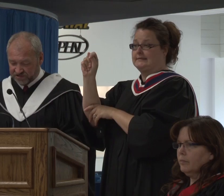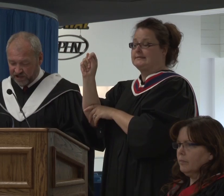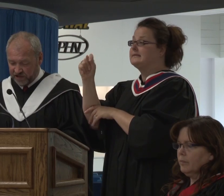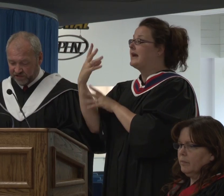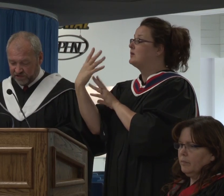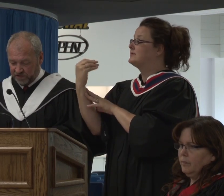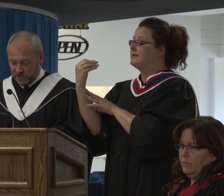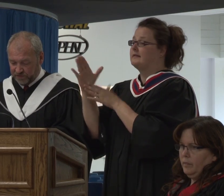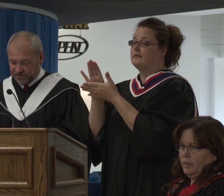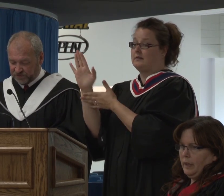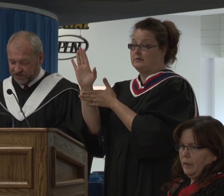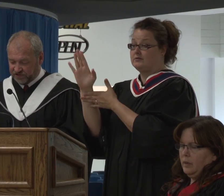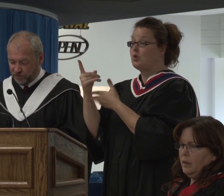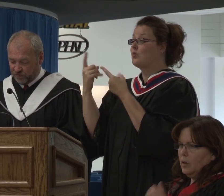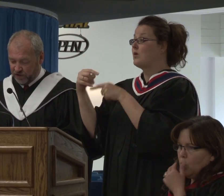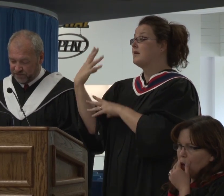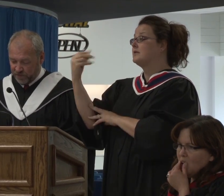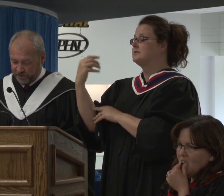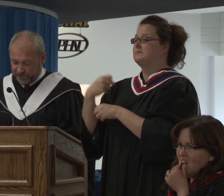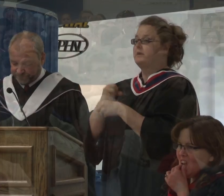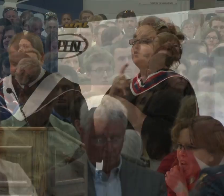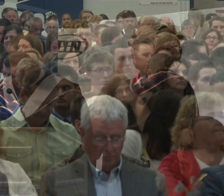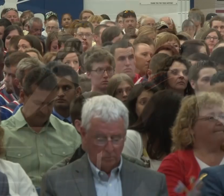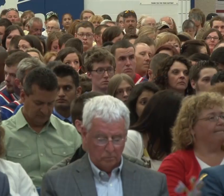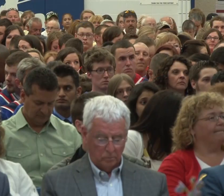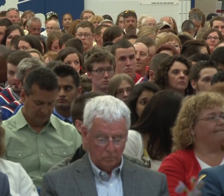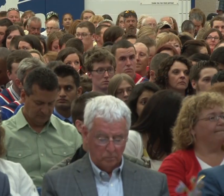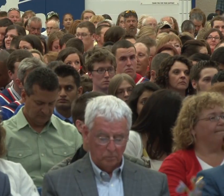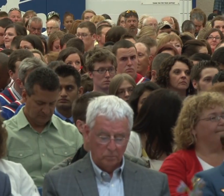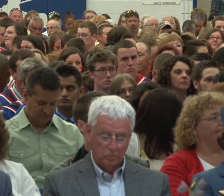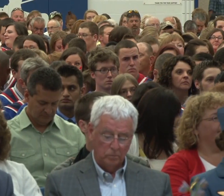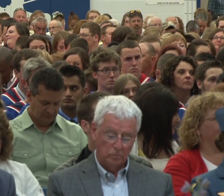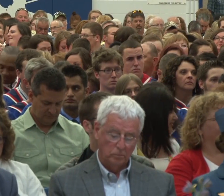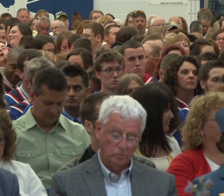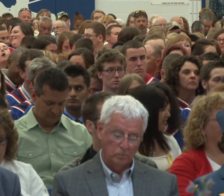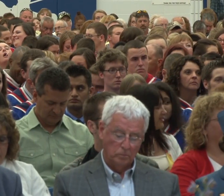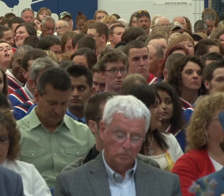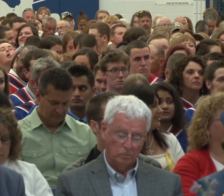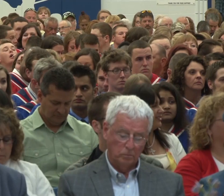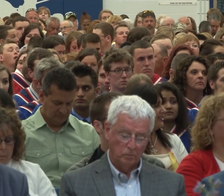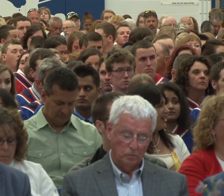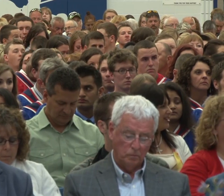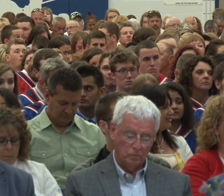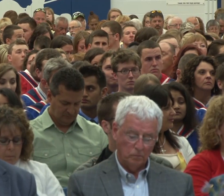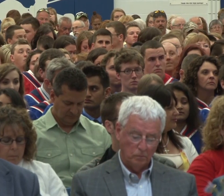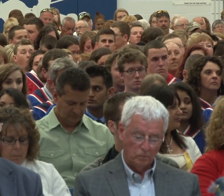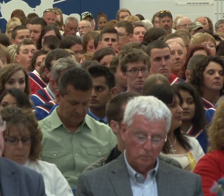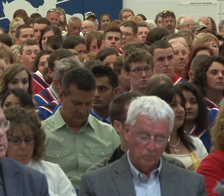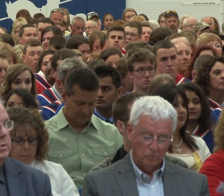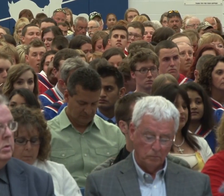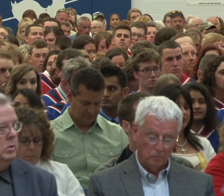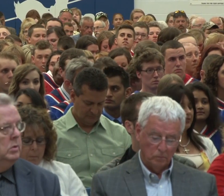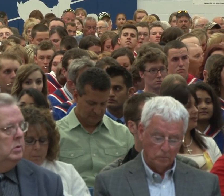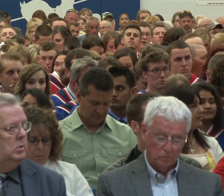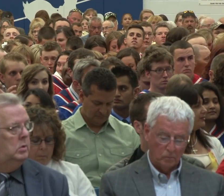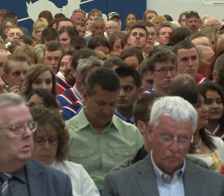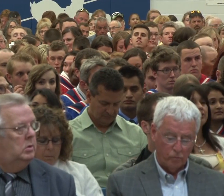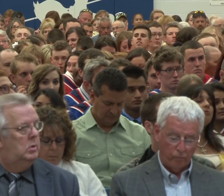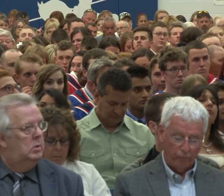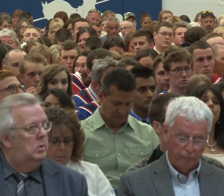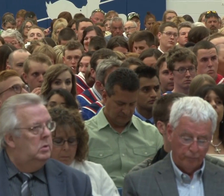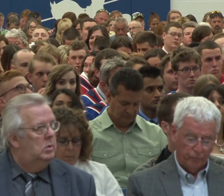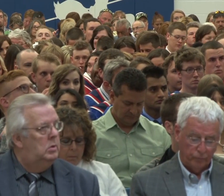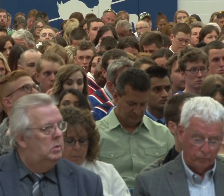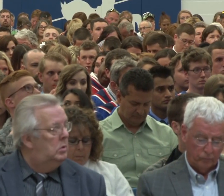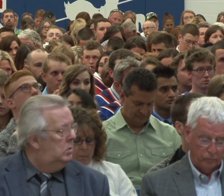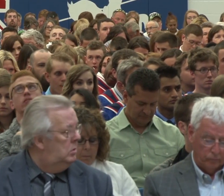once outside, please proceed to move away from the building. This afternoon, we are recognizing graduates of the School of Applied